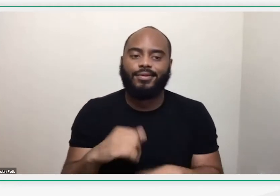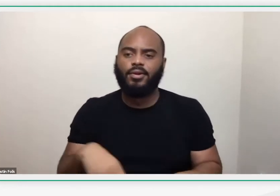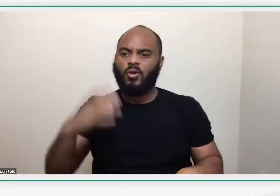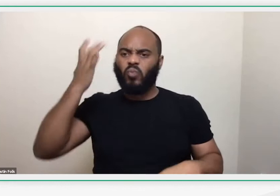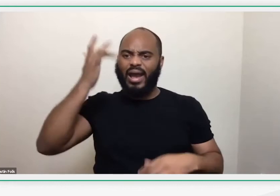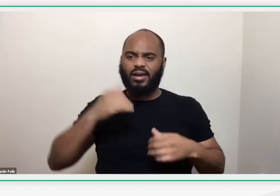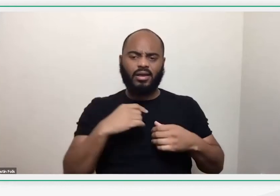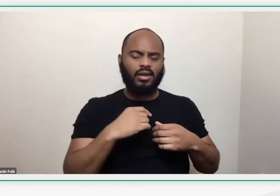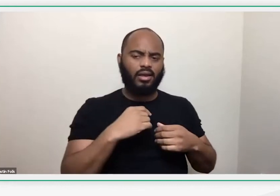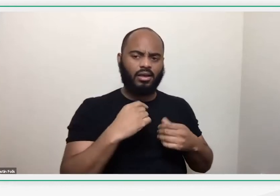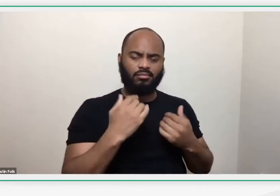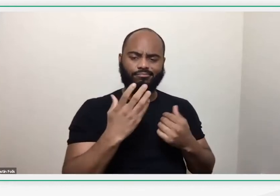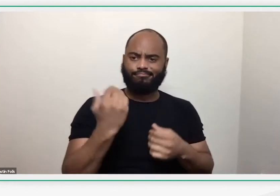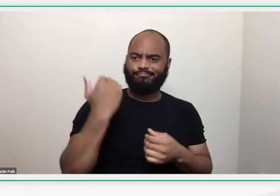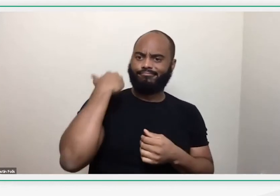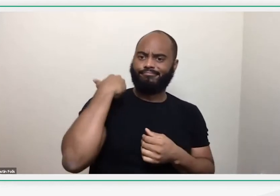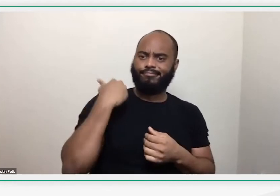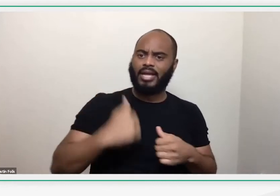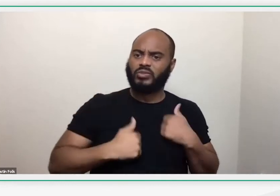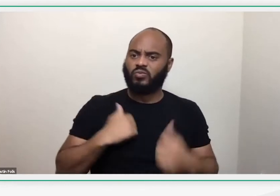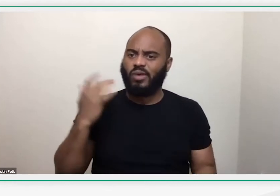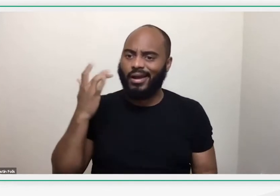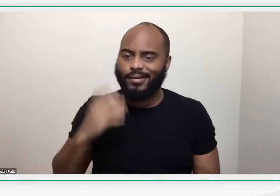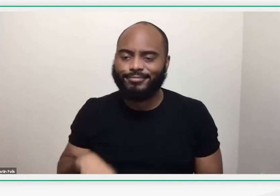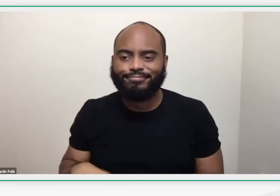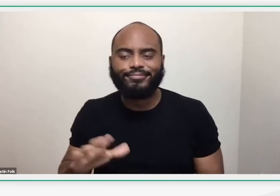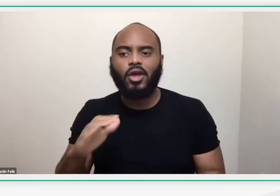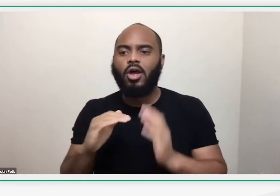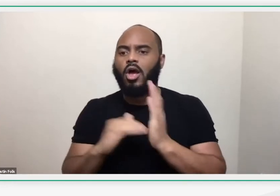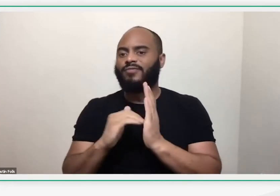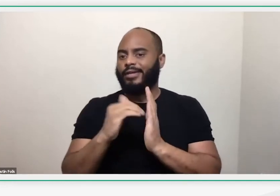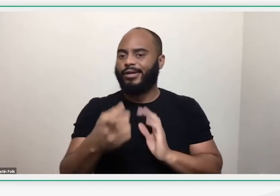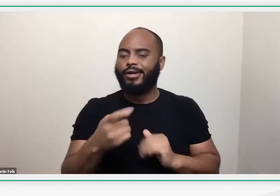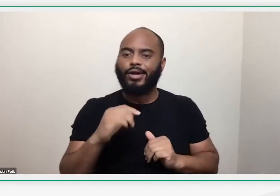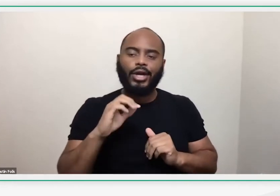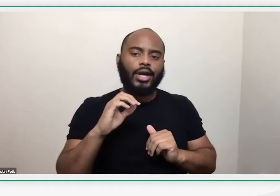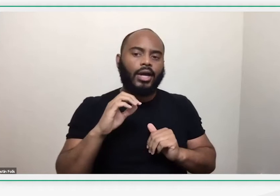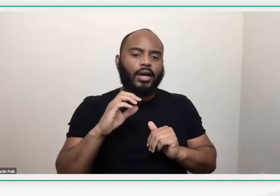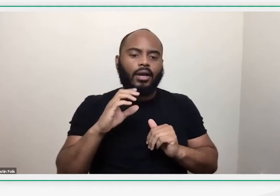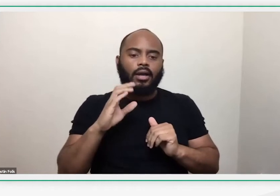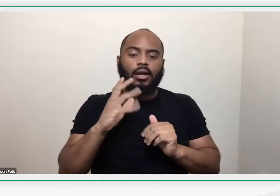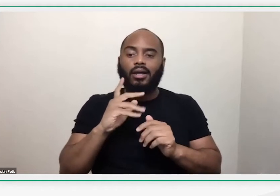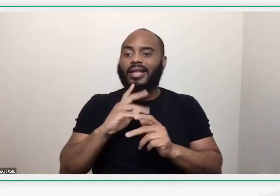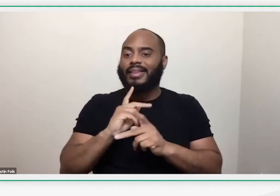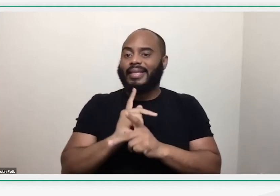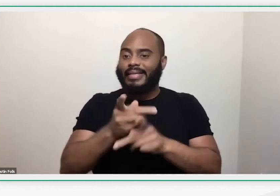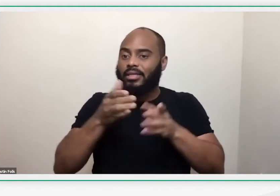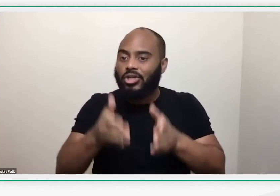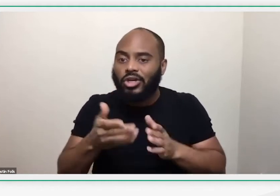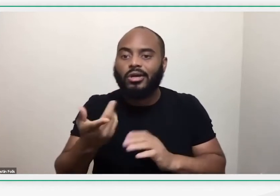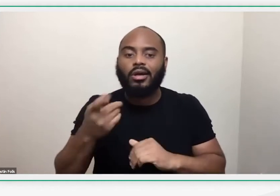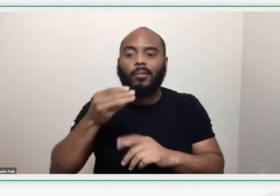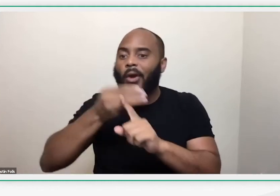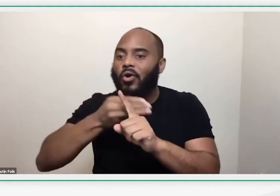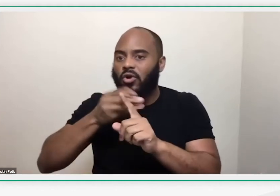report. Your social security number, your current address will show up, and your previous address. If you're wondering why that's the